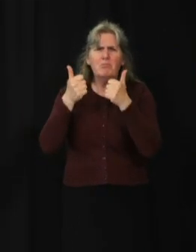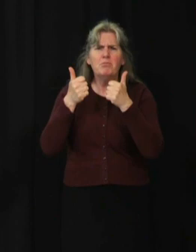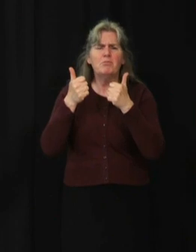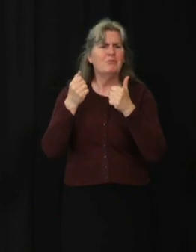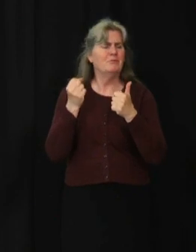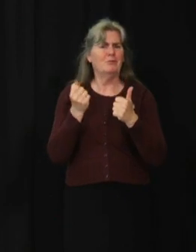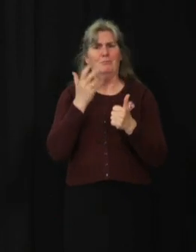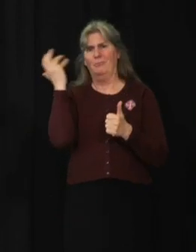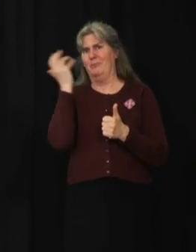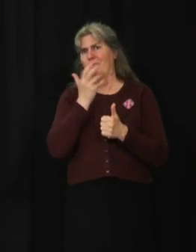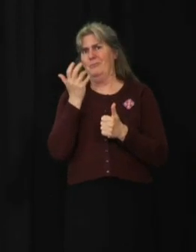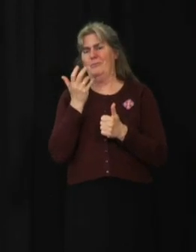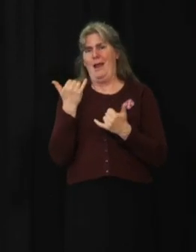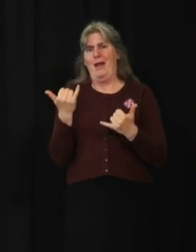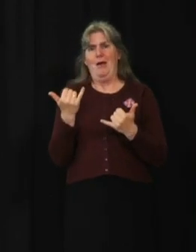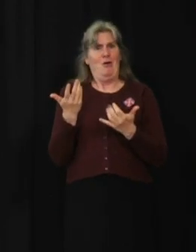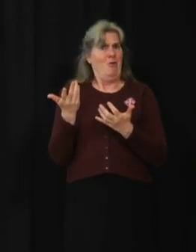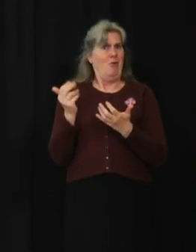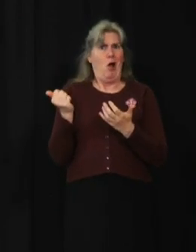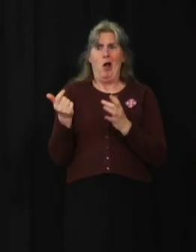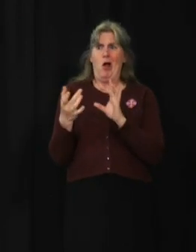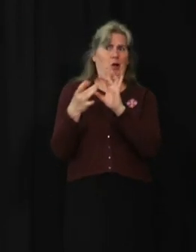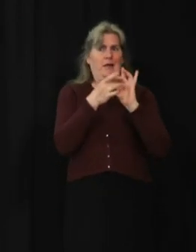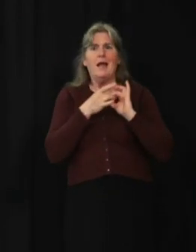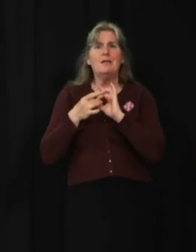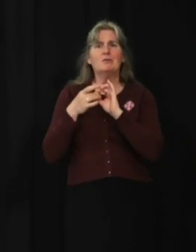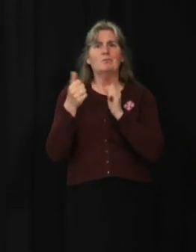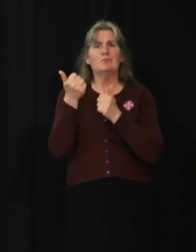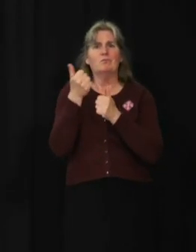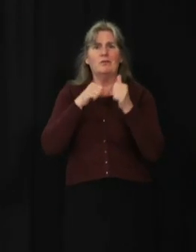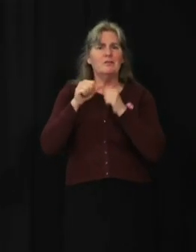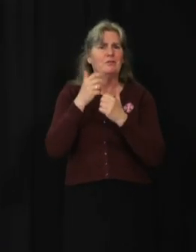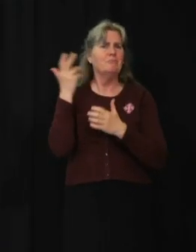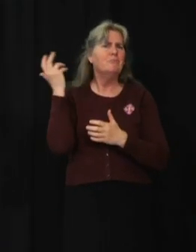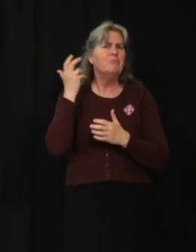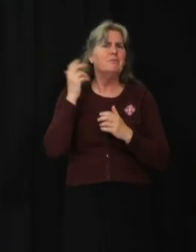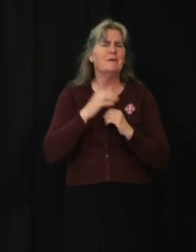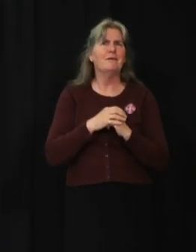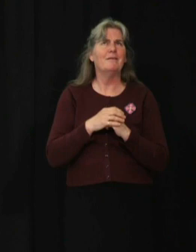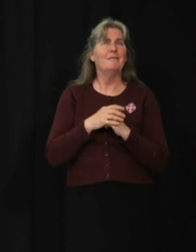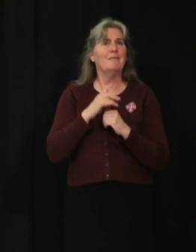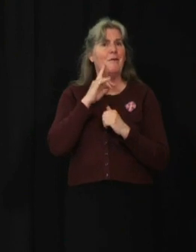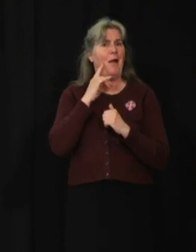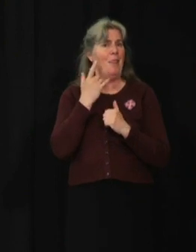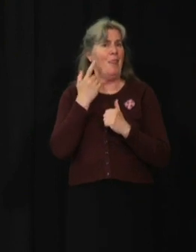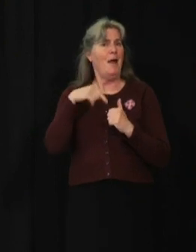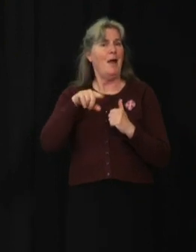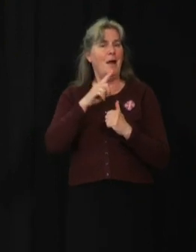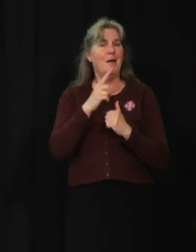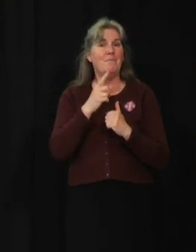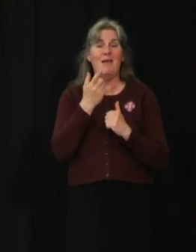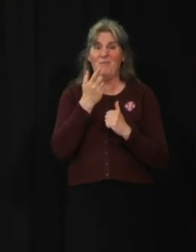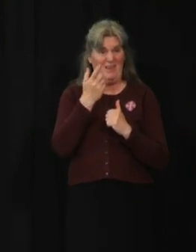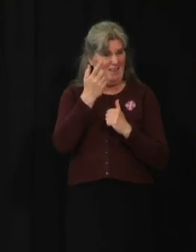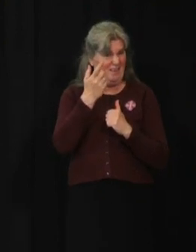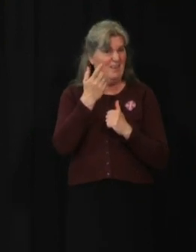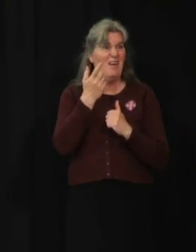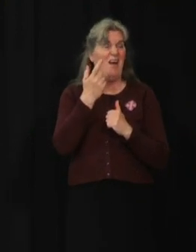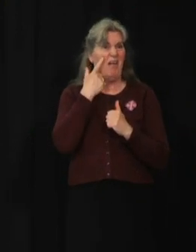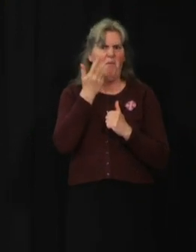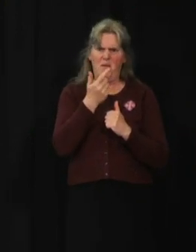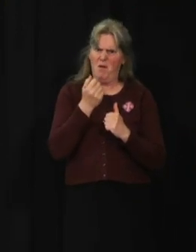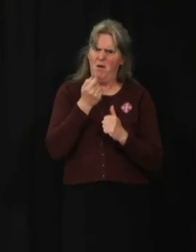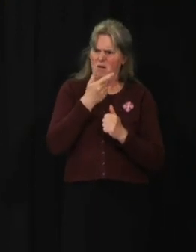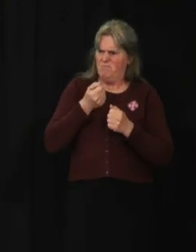It's just an amazing place to be right now, all of the different conversations that are happening. I would have thought by now that people would have been burnt out, but what I see, whether